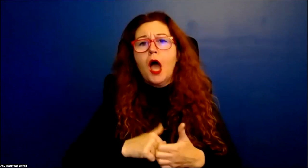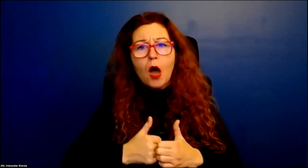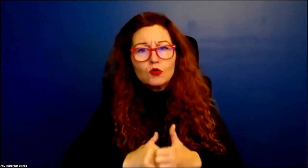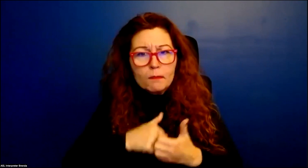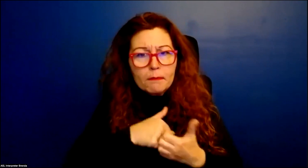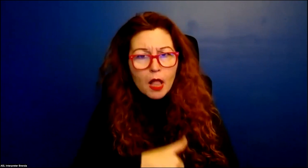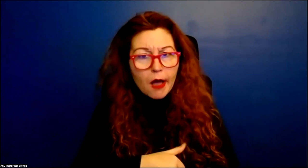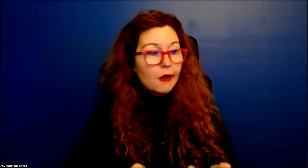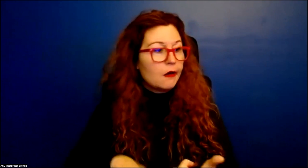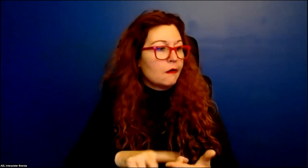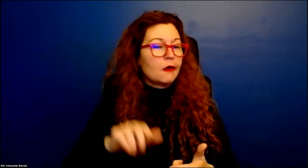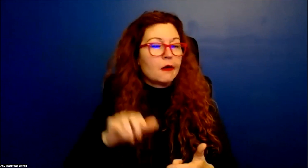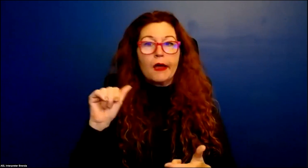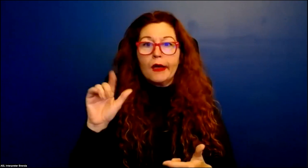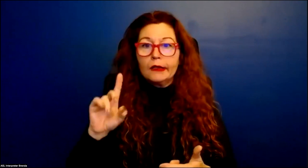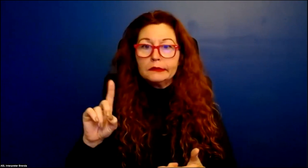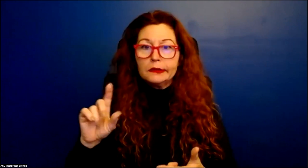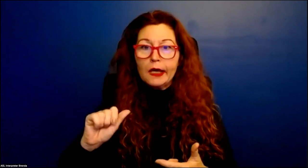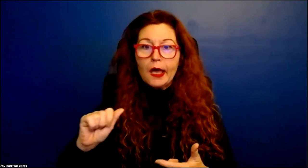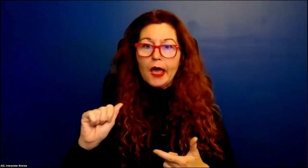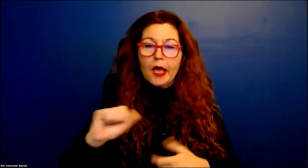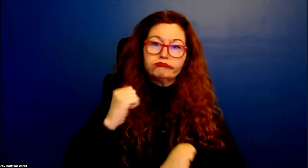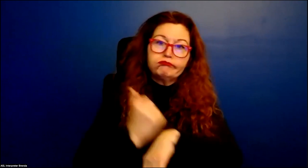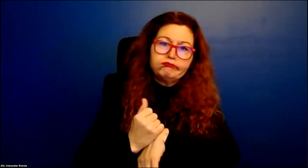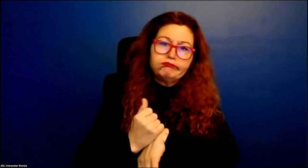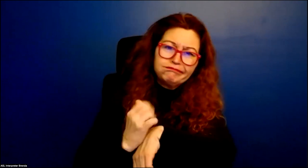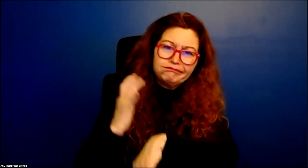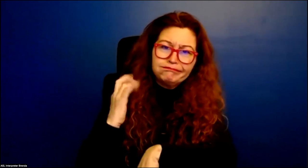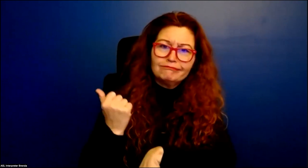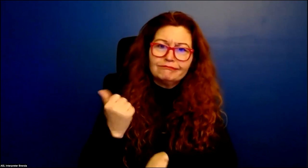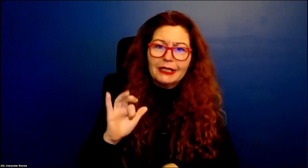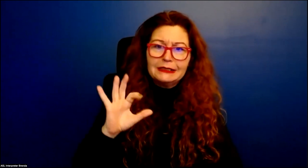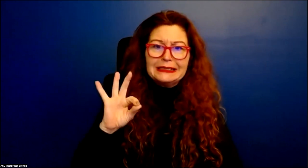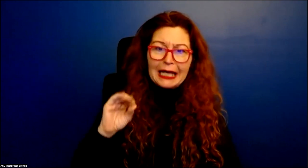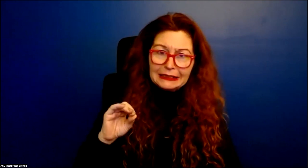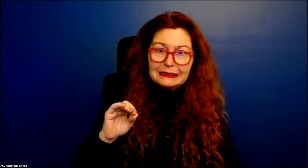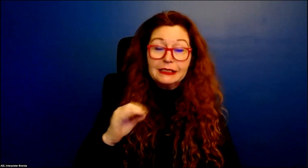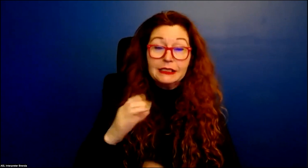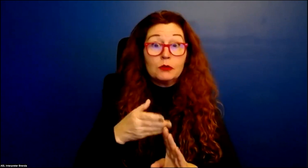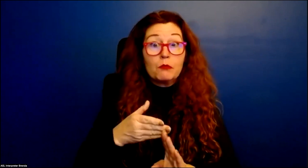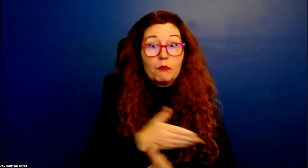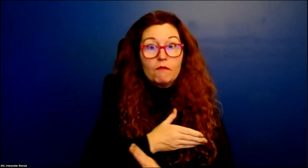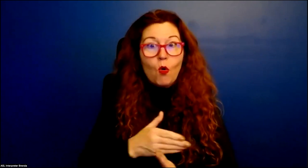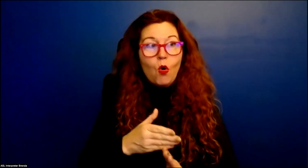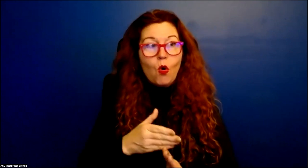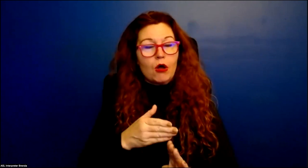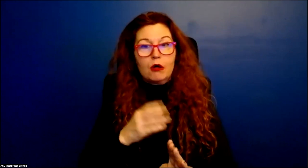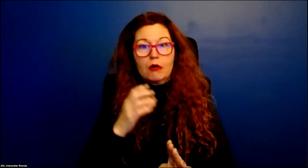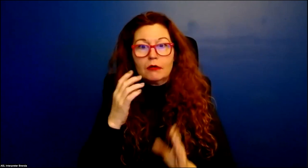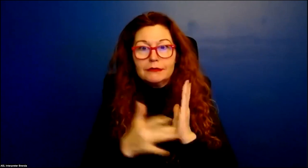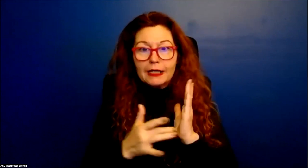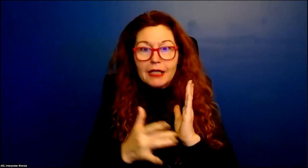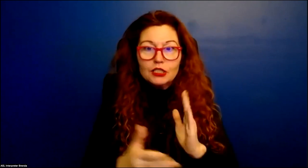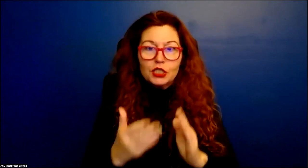Act was created in the 90s before we had ubiquitous smartphones and things like that,